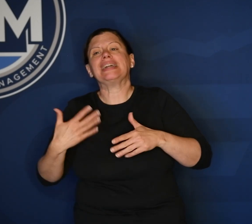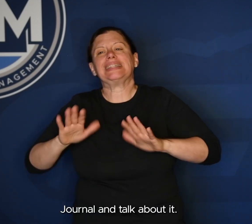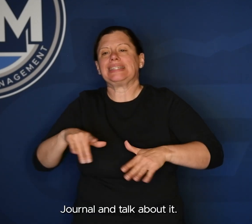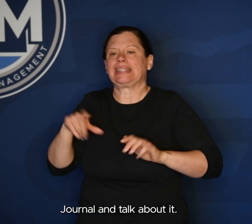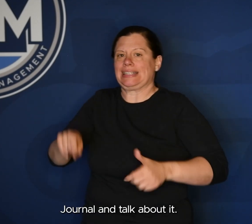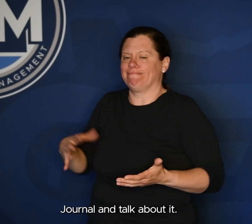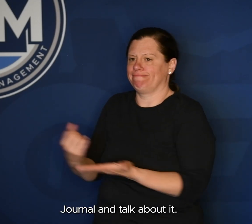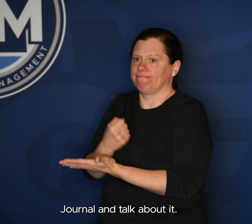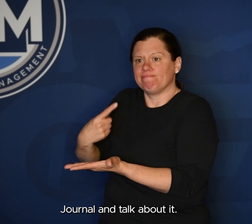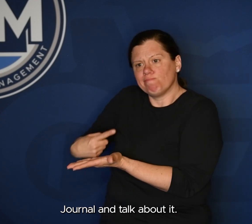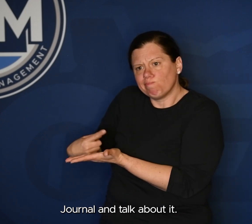Journal and talk about it.